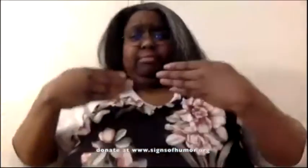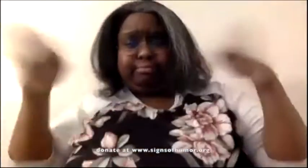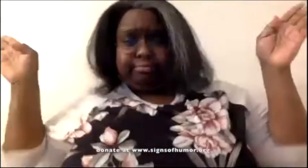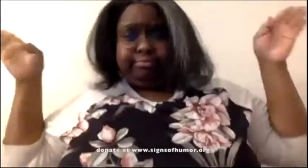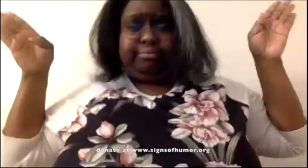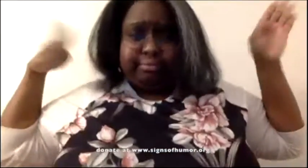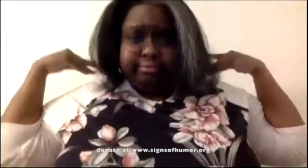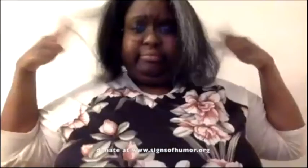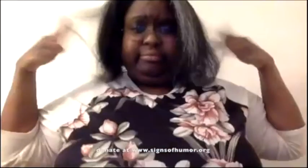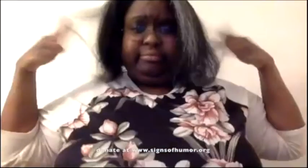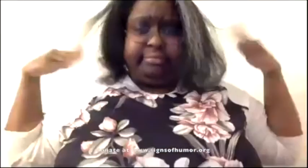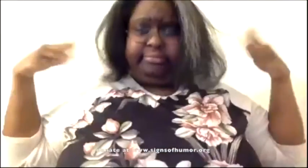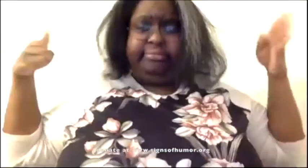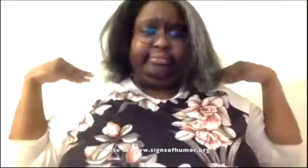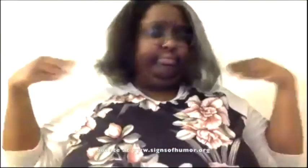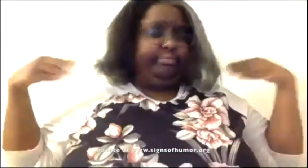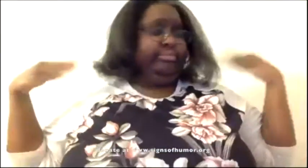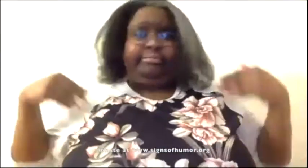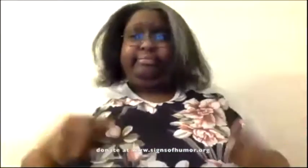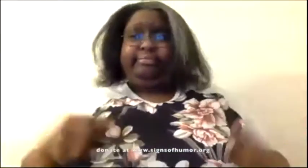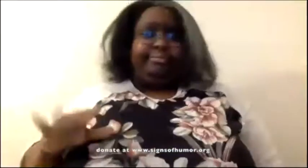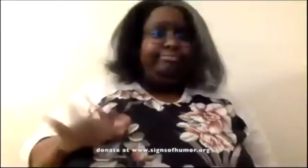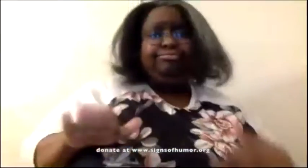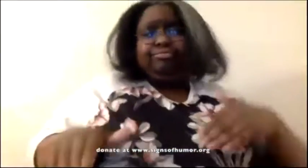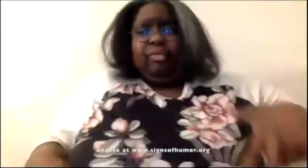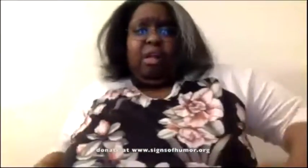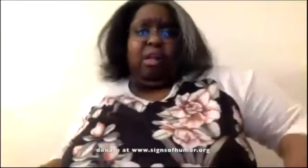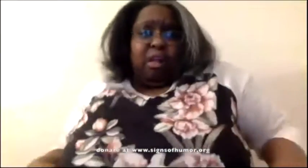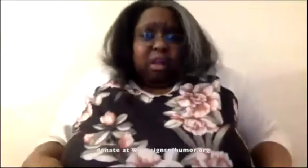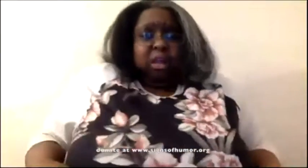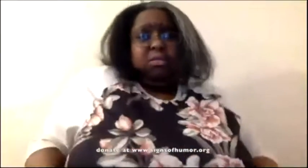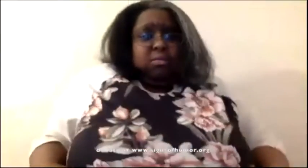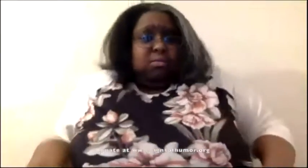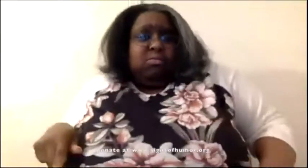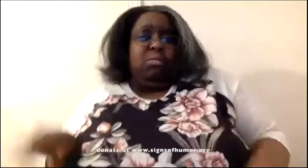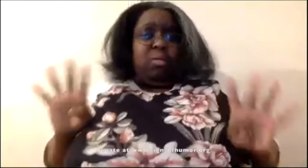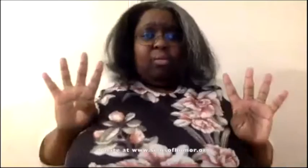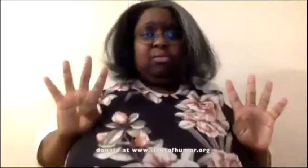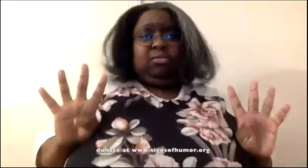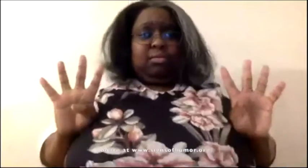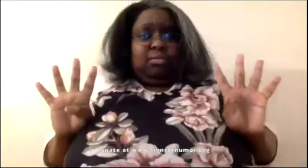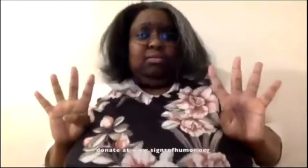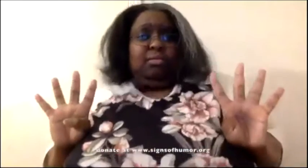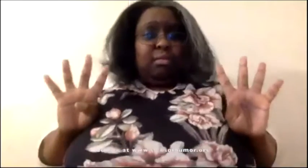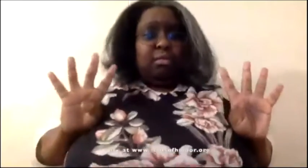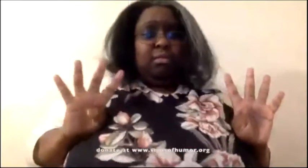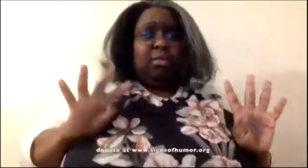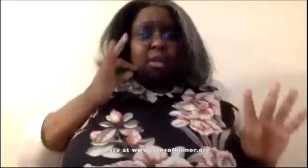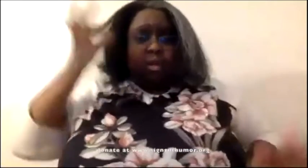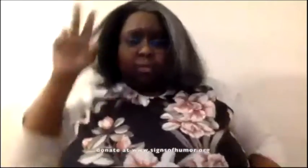on out of the saloon, heading out into the woods. And he's walking just as confident as he want